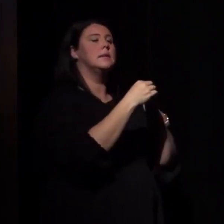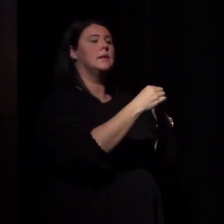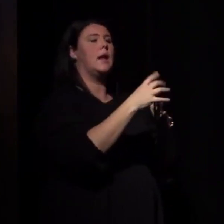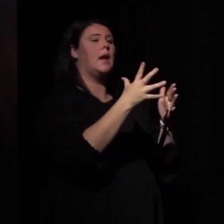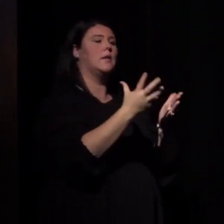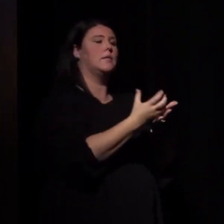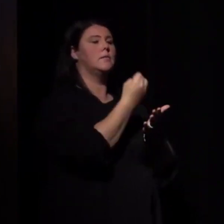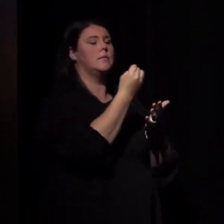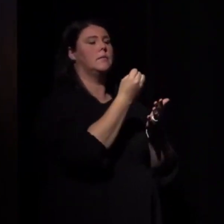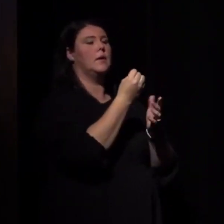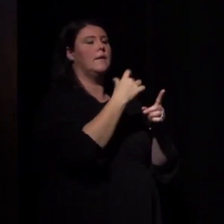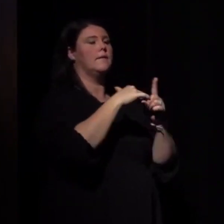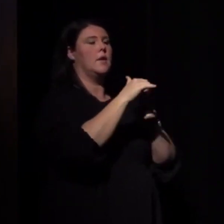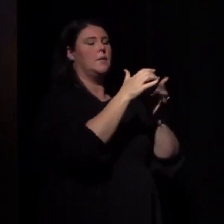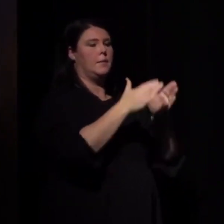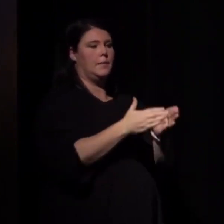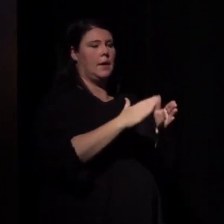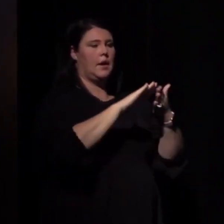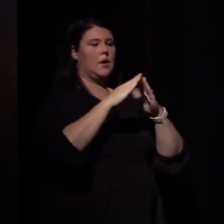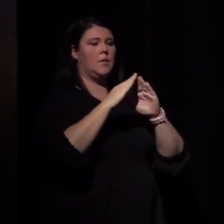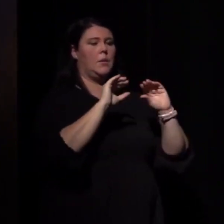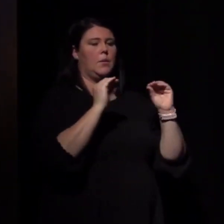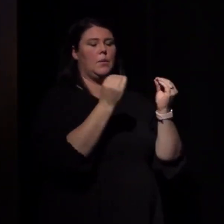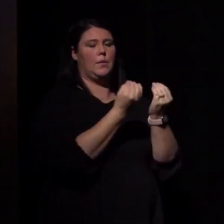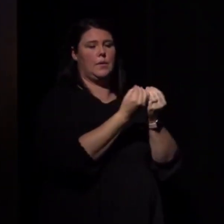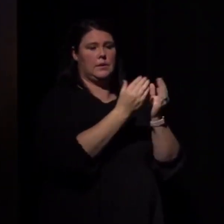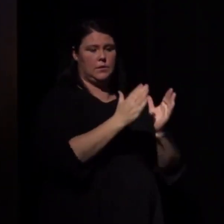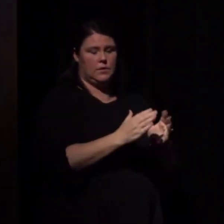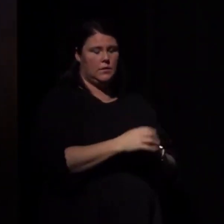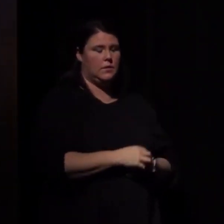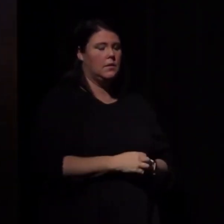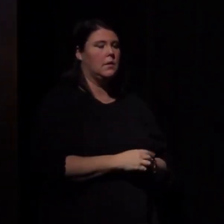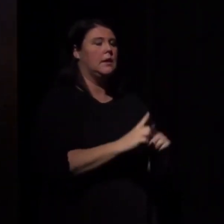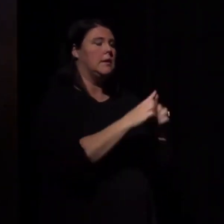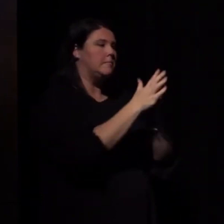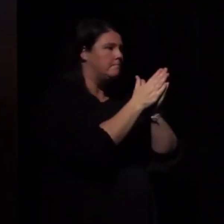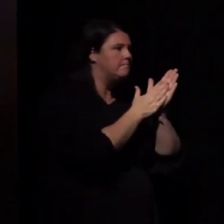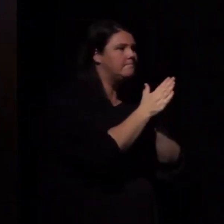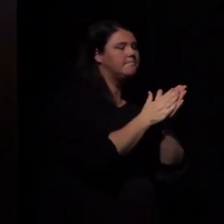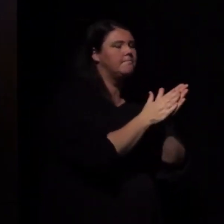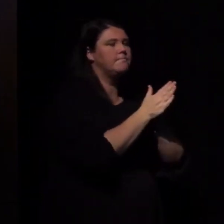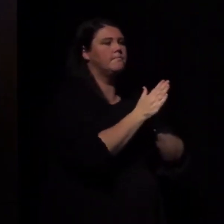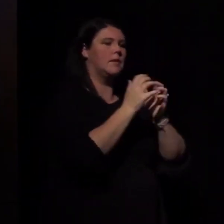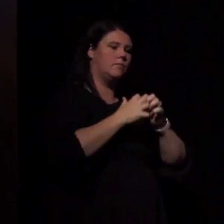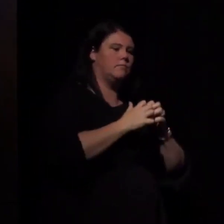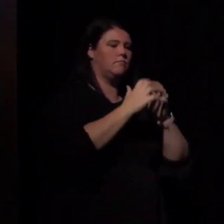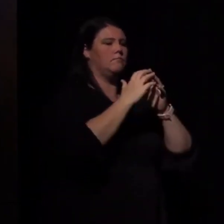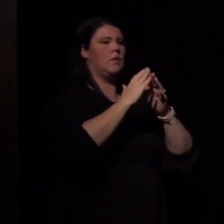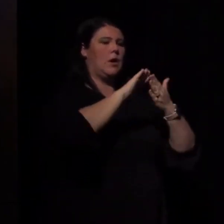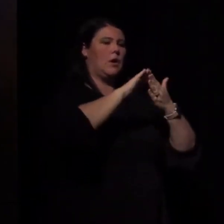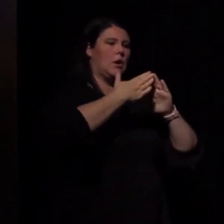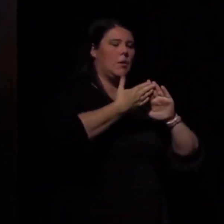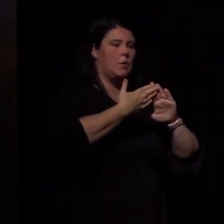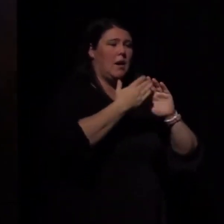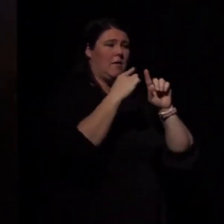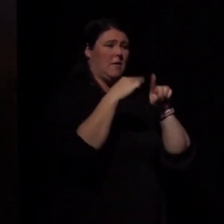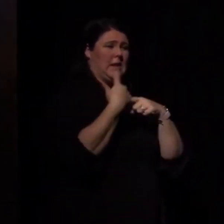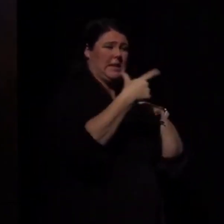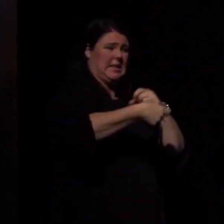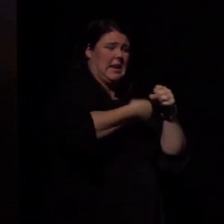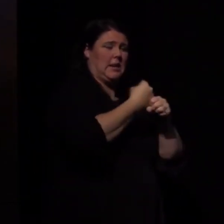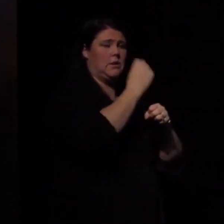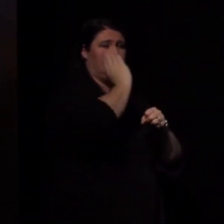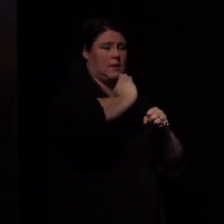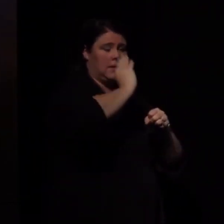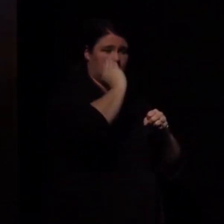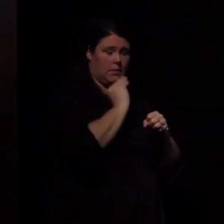award-winning environmentalist and community organizer. Kale is passionate about building a community and brings over a decade of